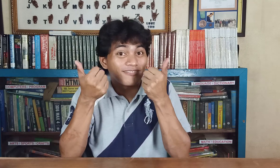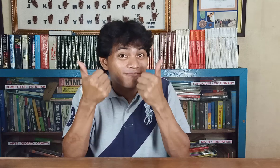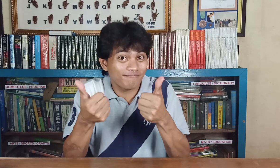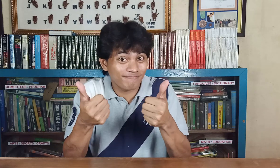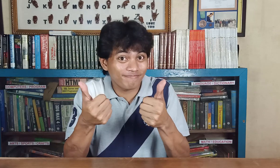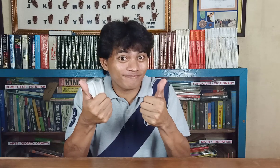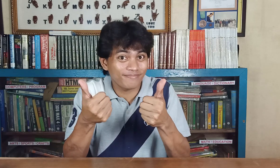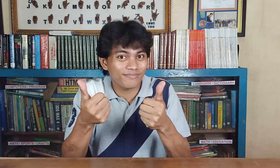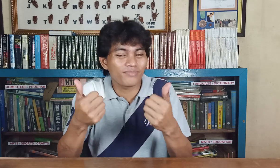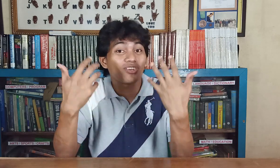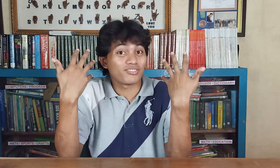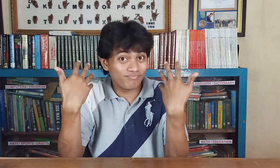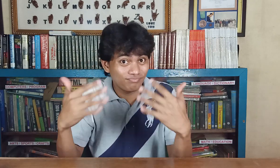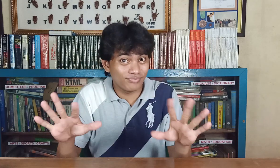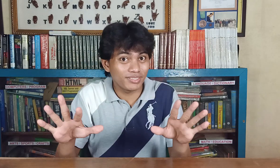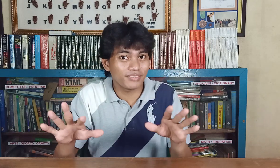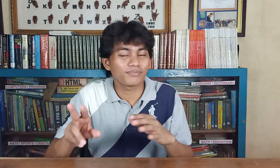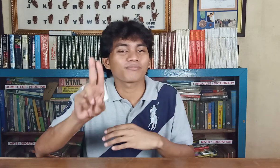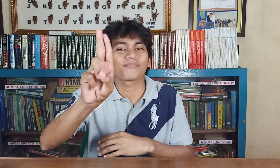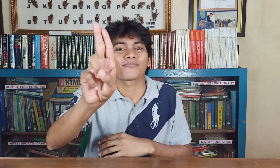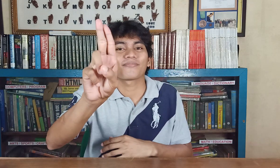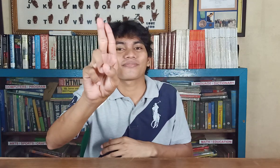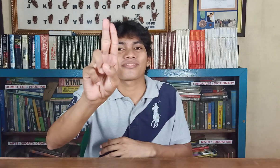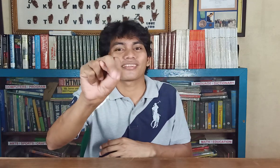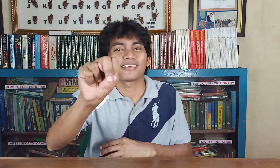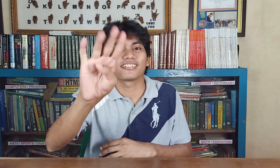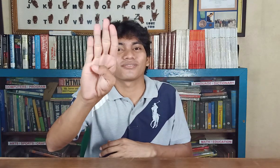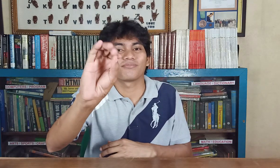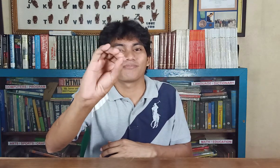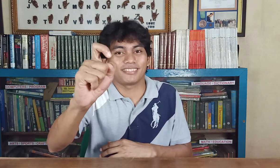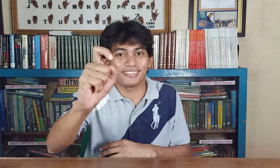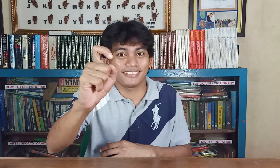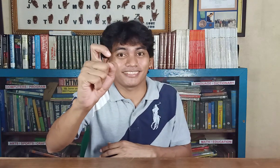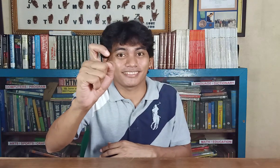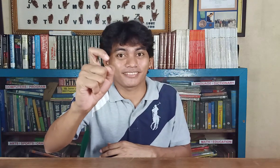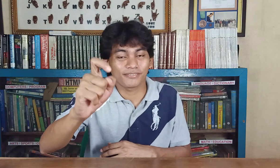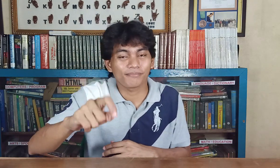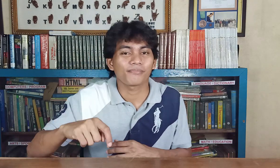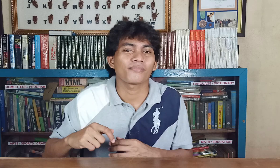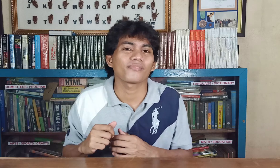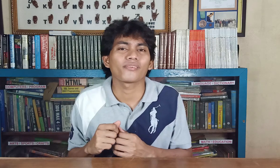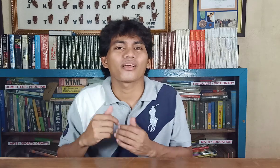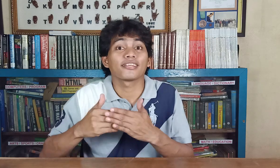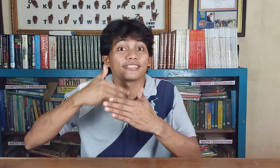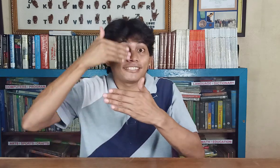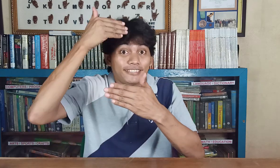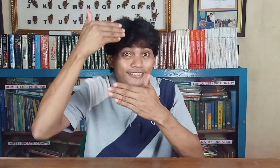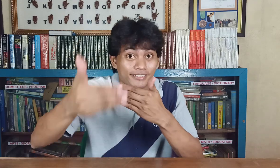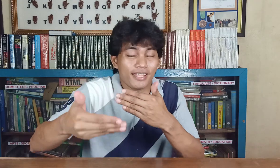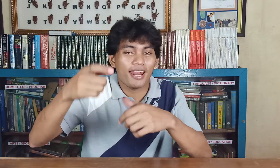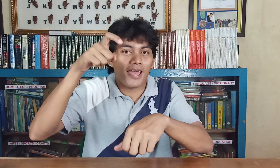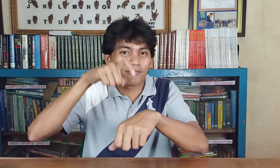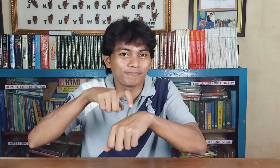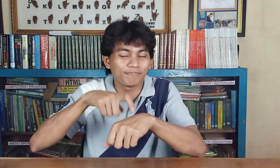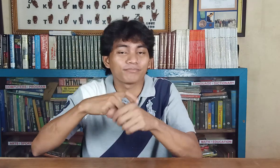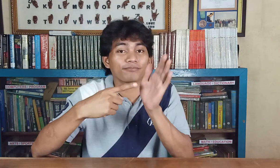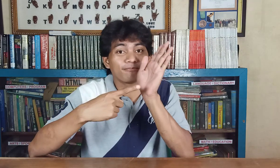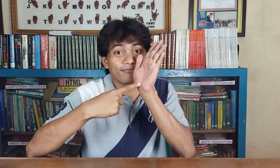That ends our unboxing video. Next time, I'll show you